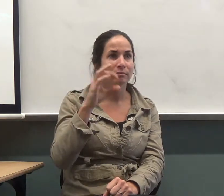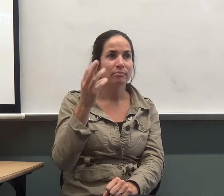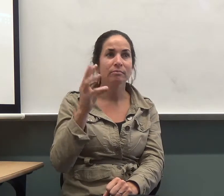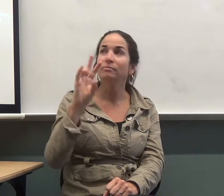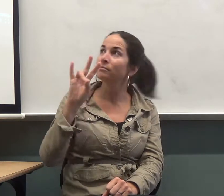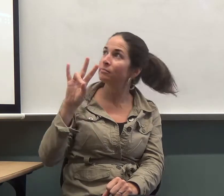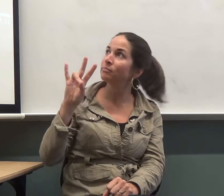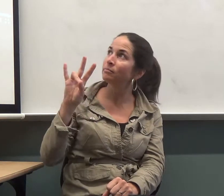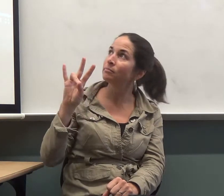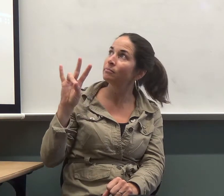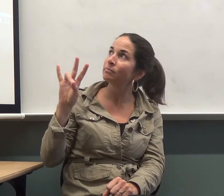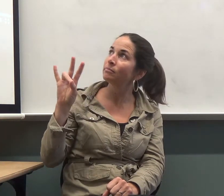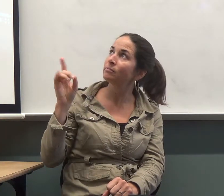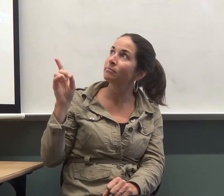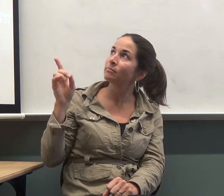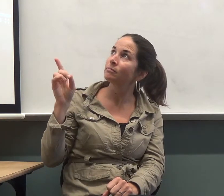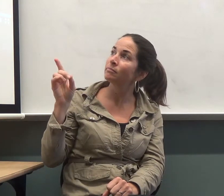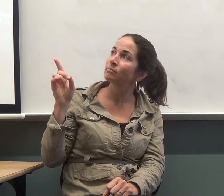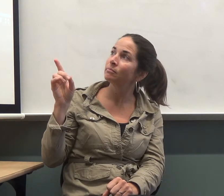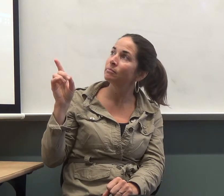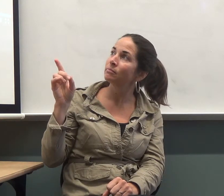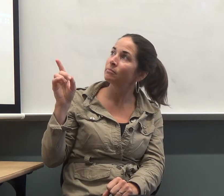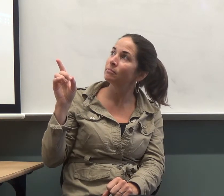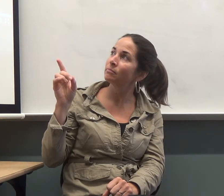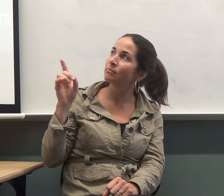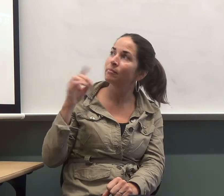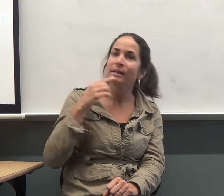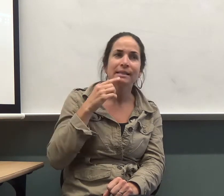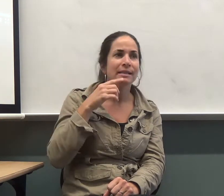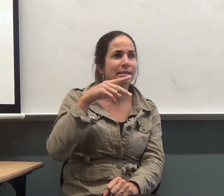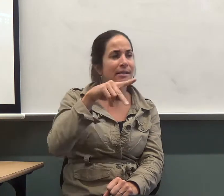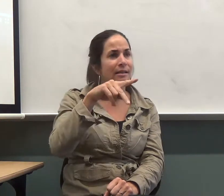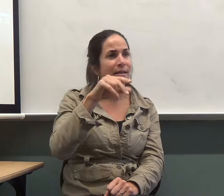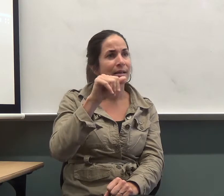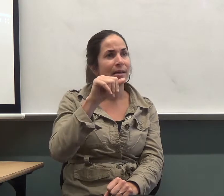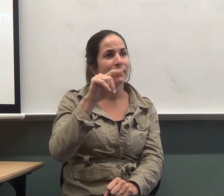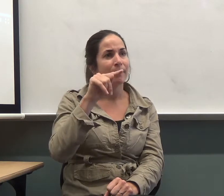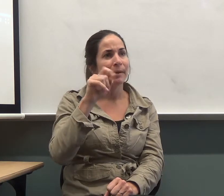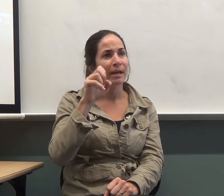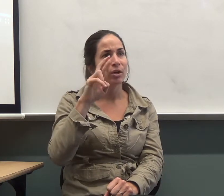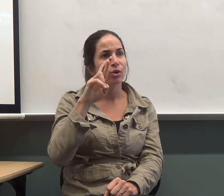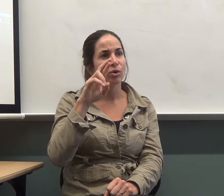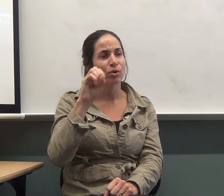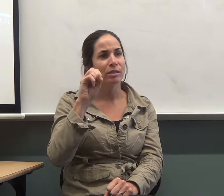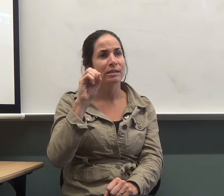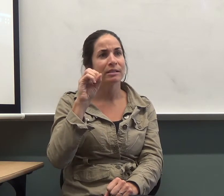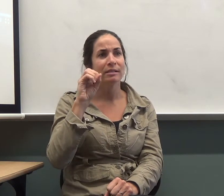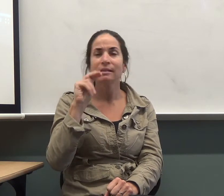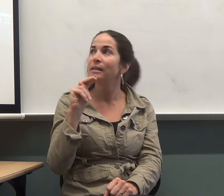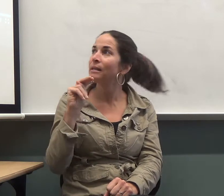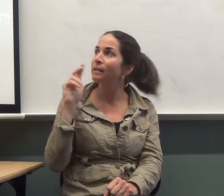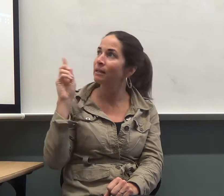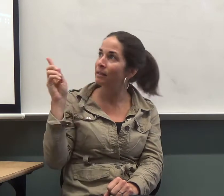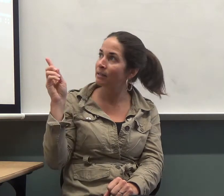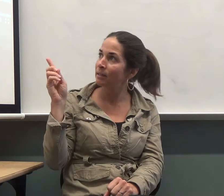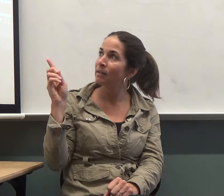And it also says Patterson, doesn't it? Yeah? So this is the film by the guy